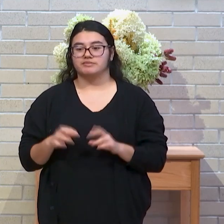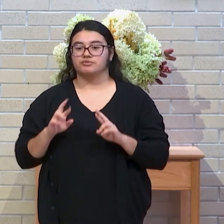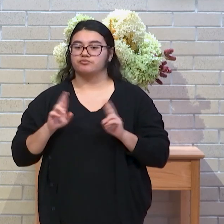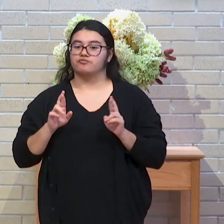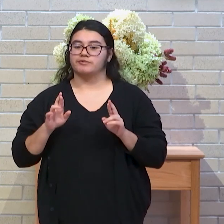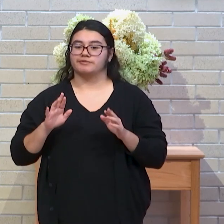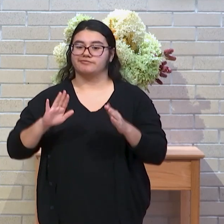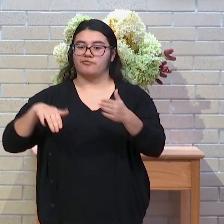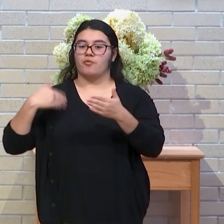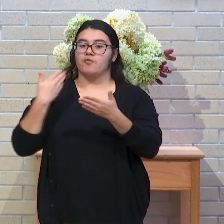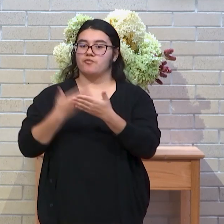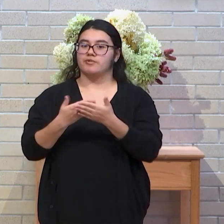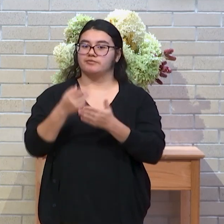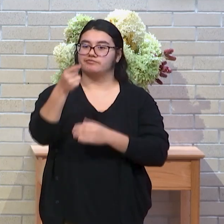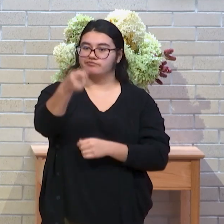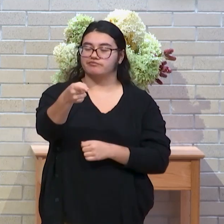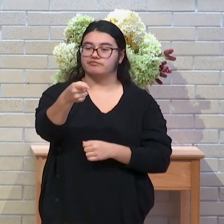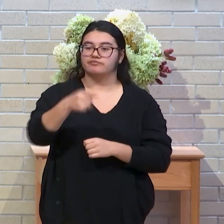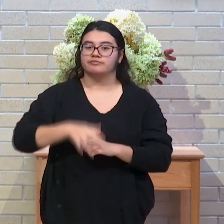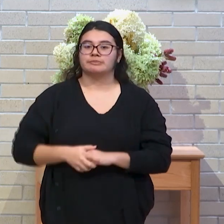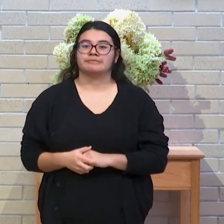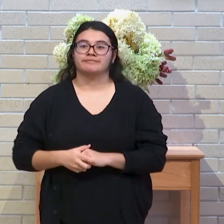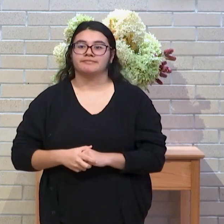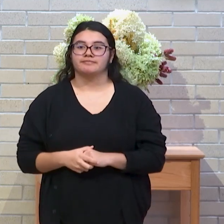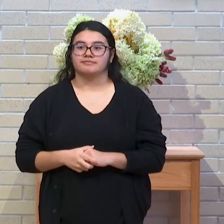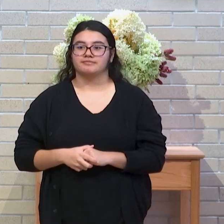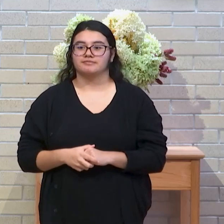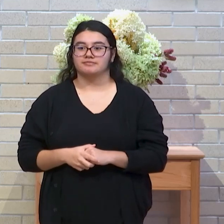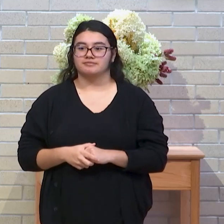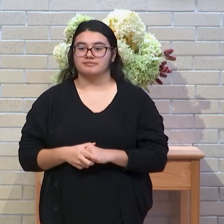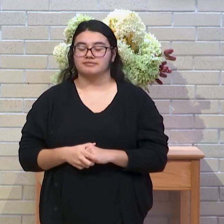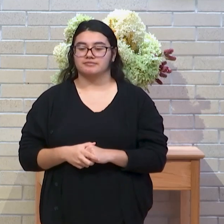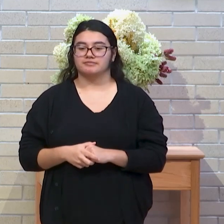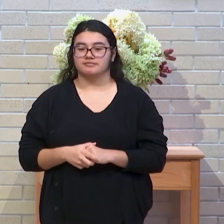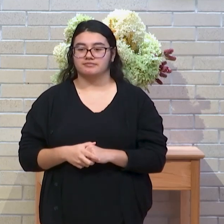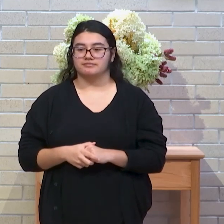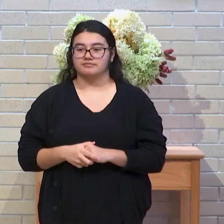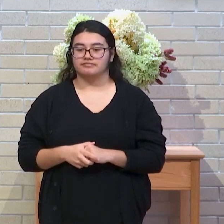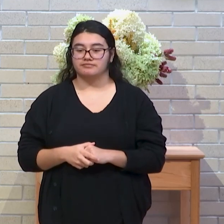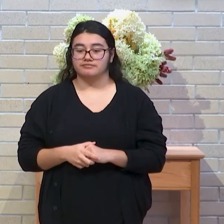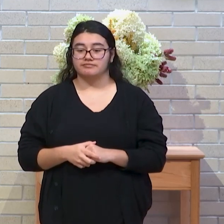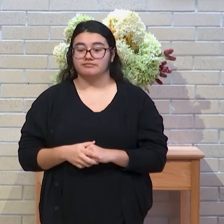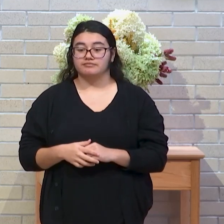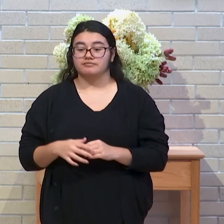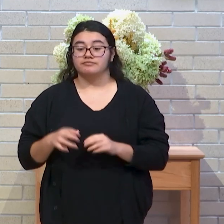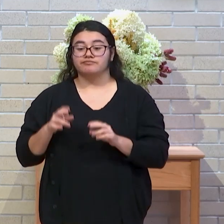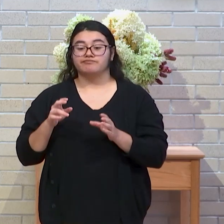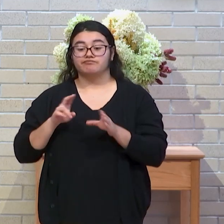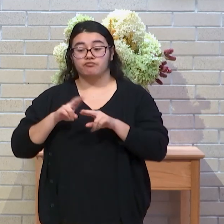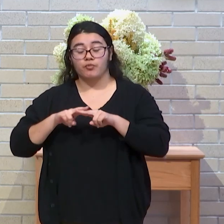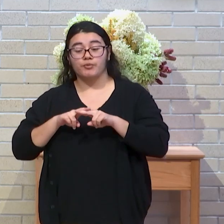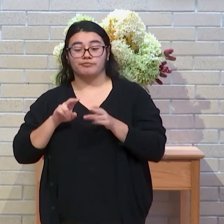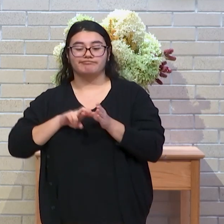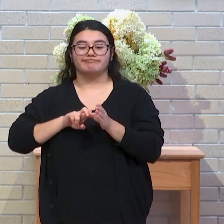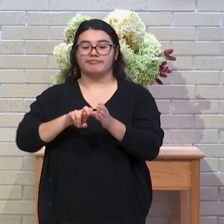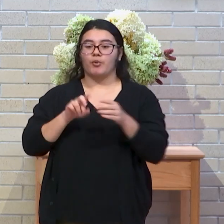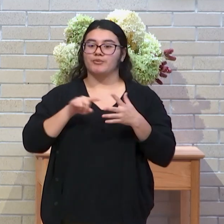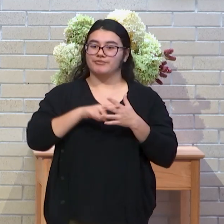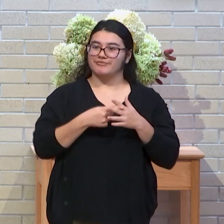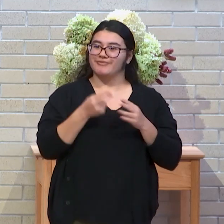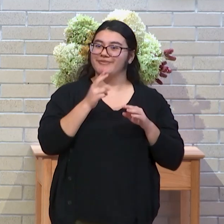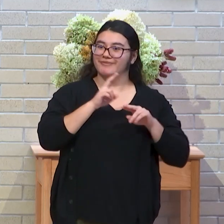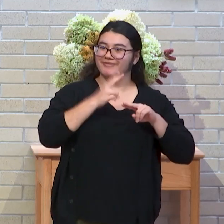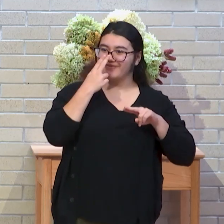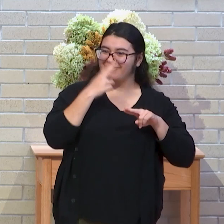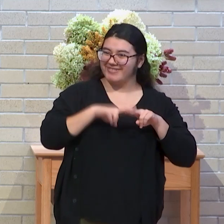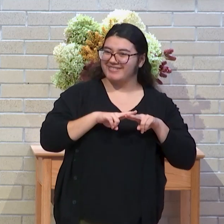an unpleasant end to what had been shaping up to be a fun experience, but overall not one that I would trade for the world. In my normal life,